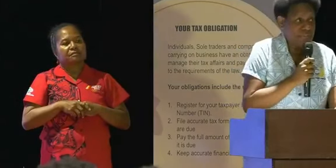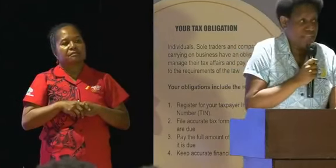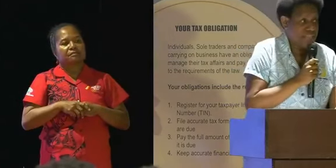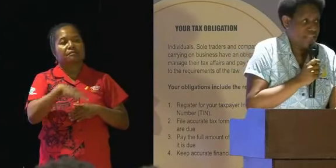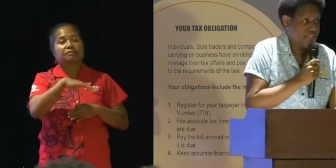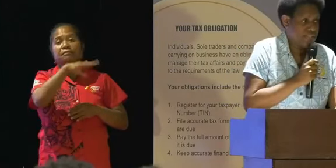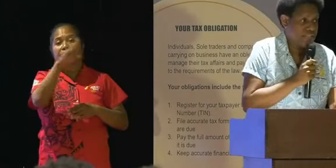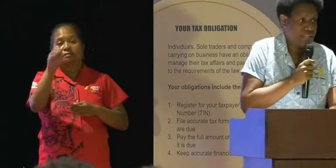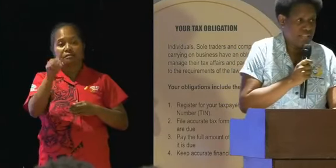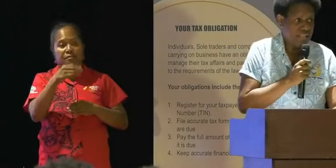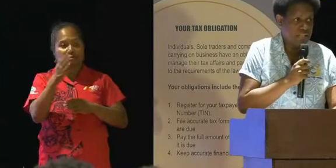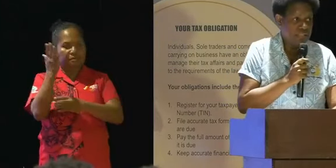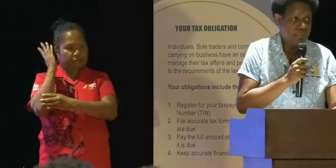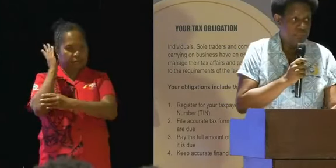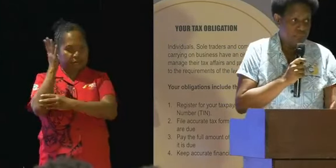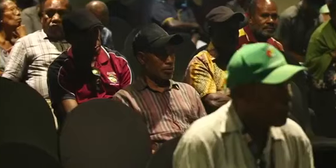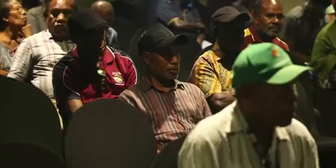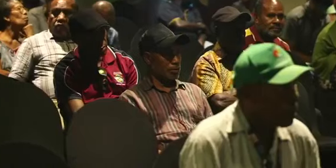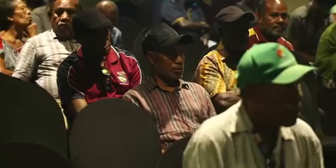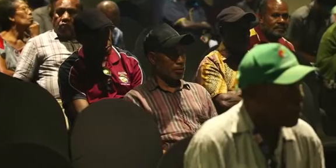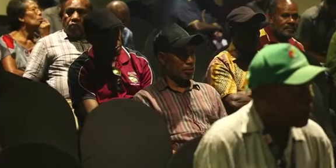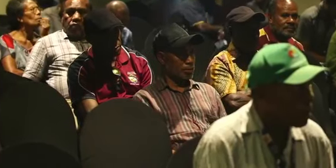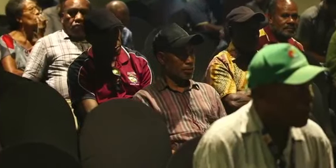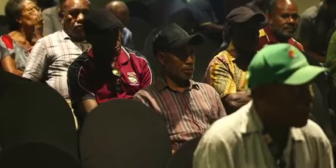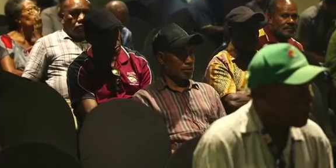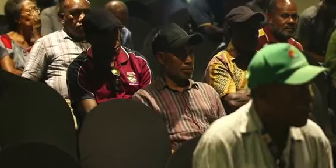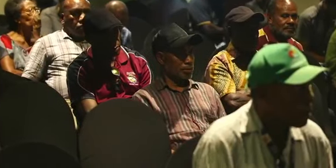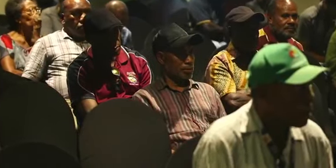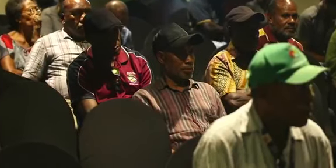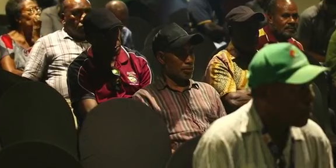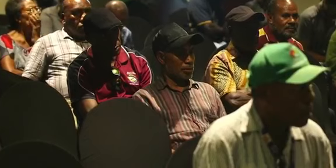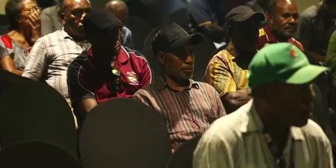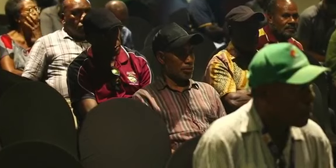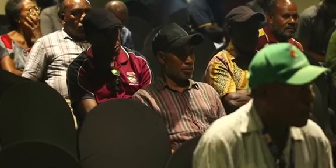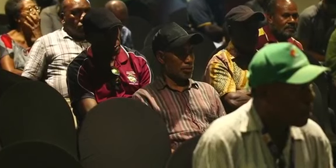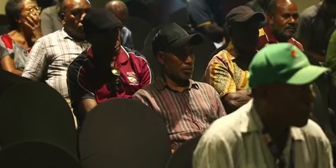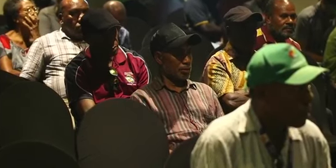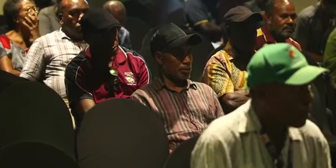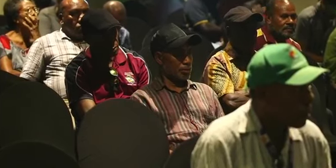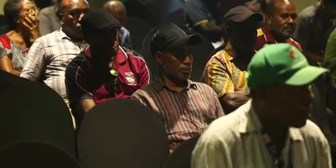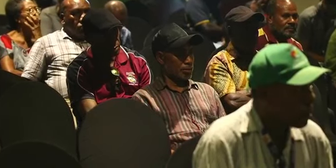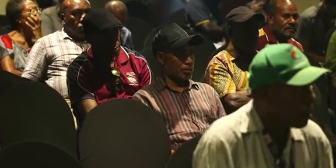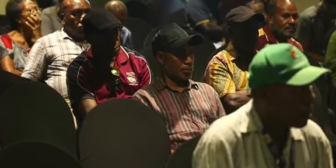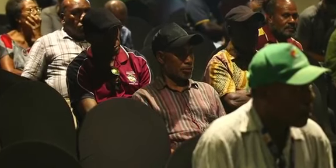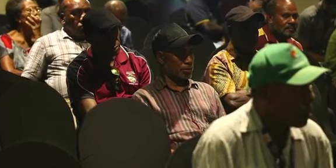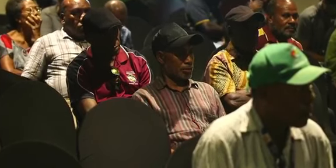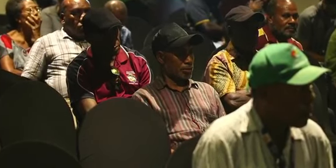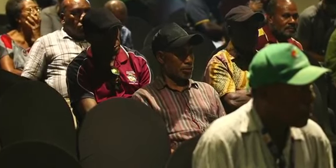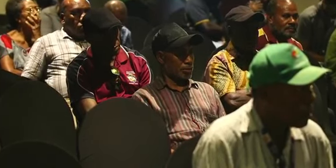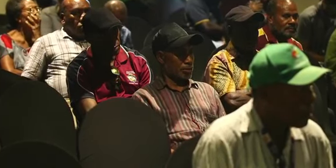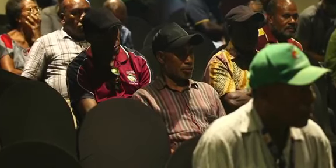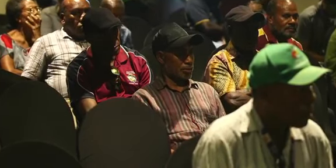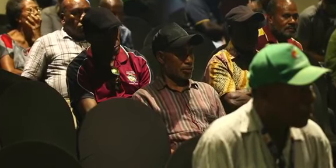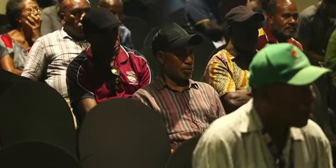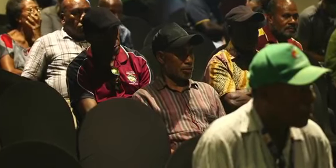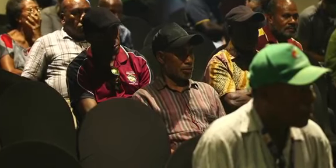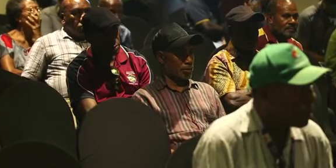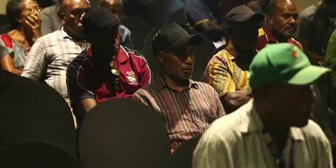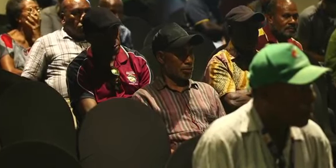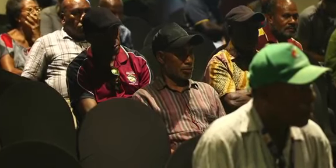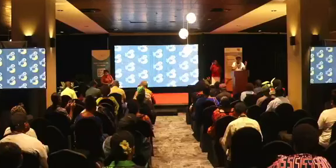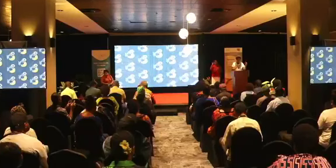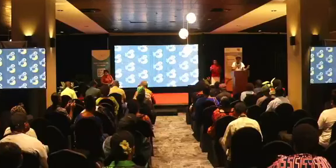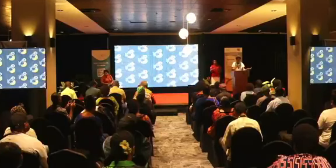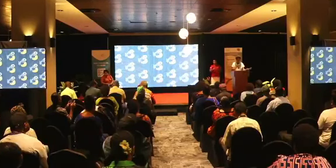All the presentations again each day recorded, uploaded. Use the electronic platforms